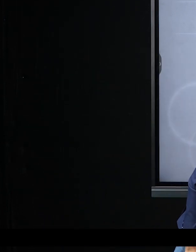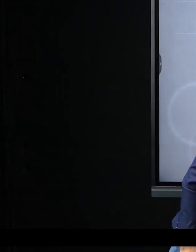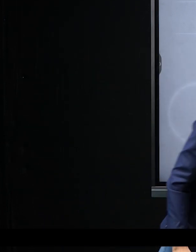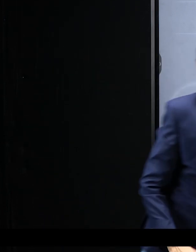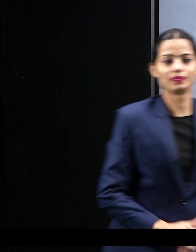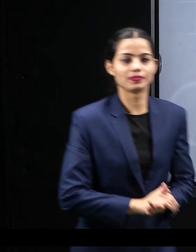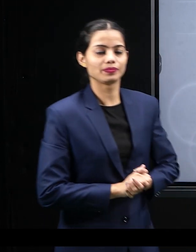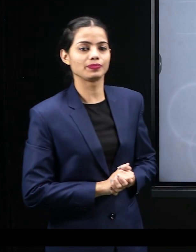side.